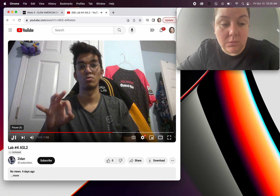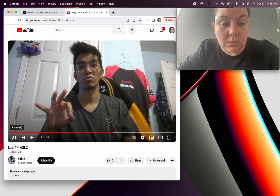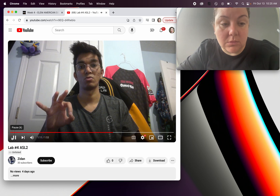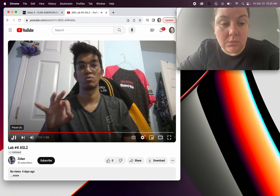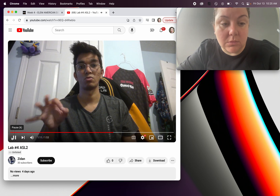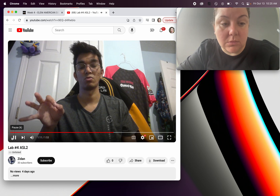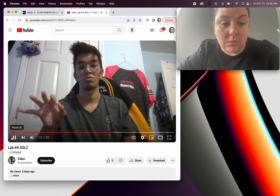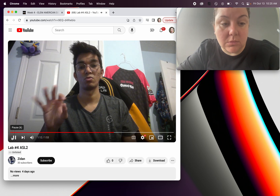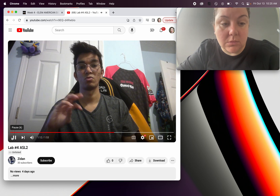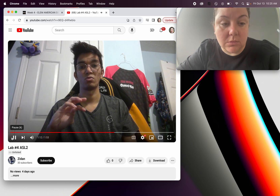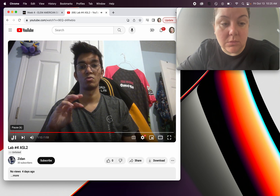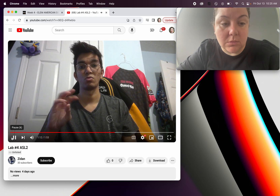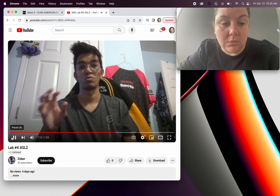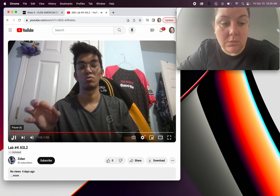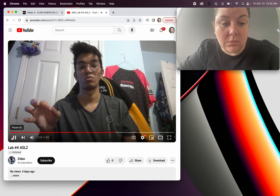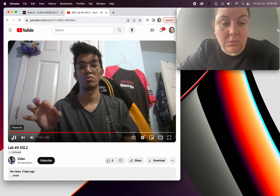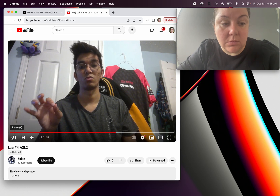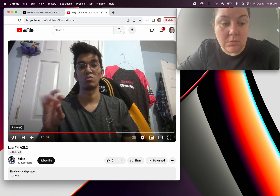Mm-hmm.